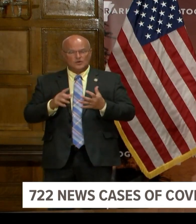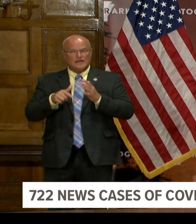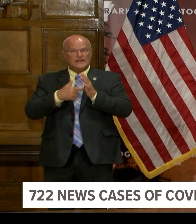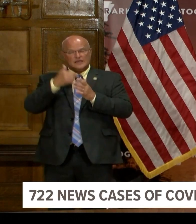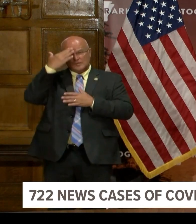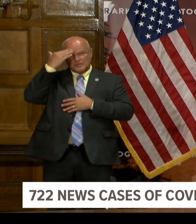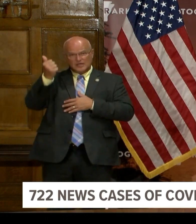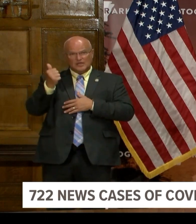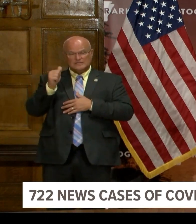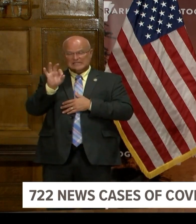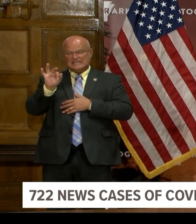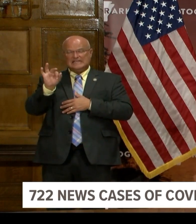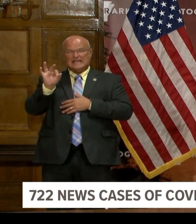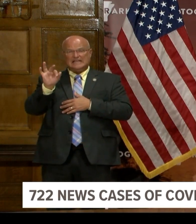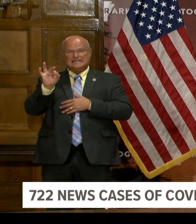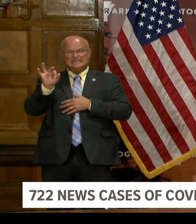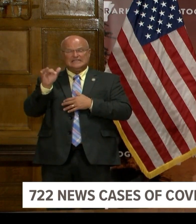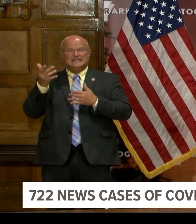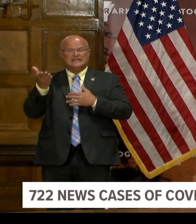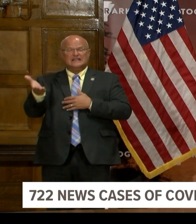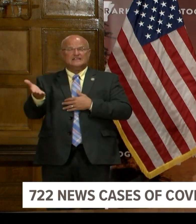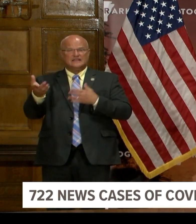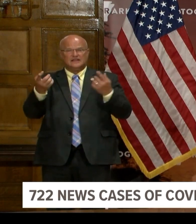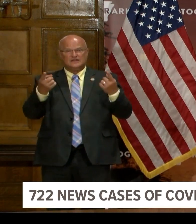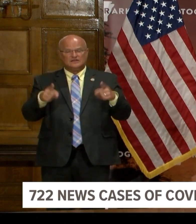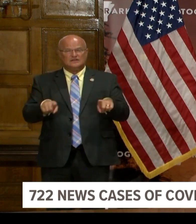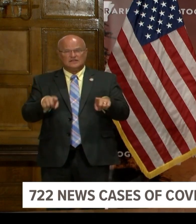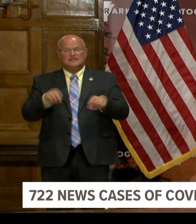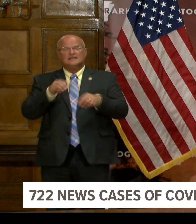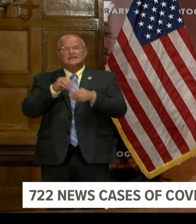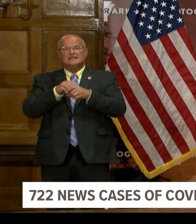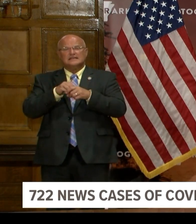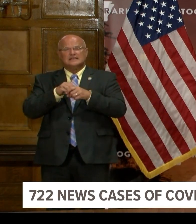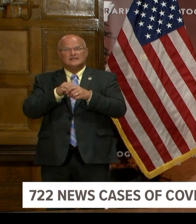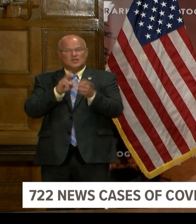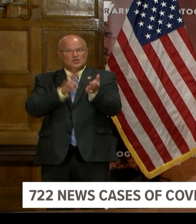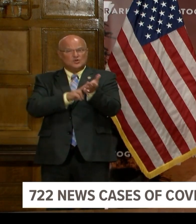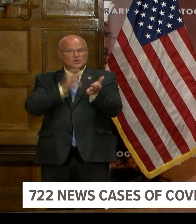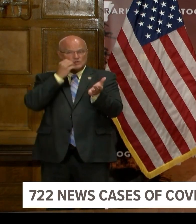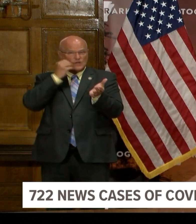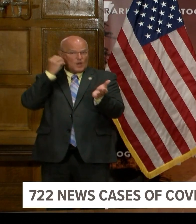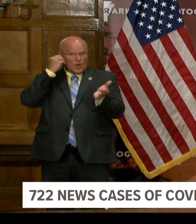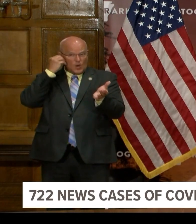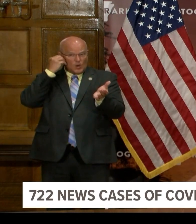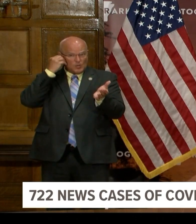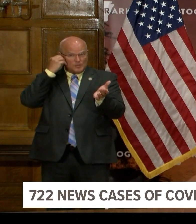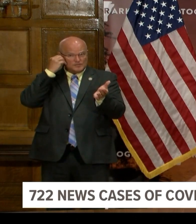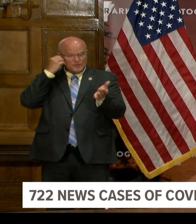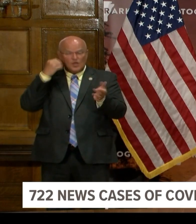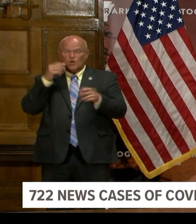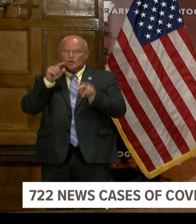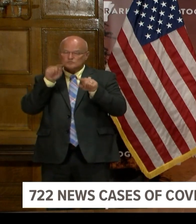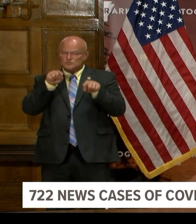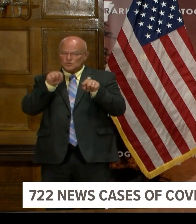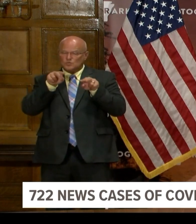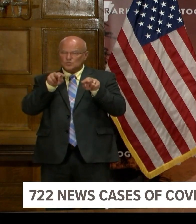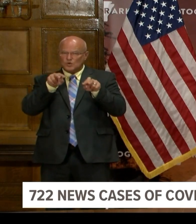of 19 cases that are occurring in a nursing home facility. We are keeping an eye on